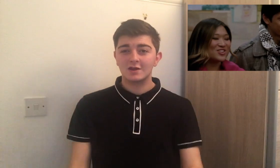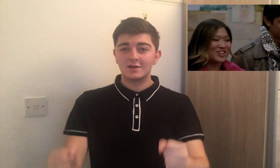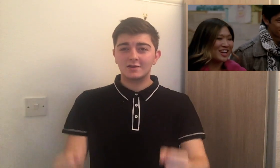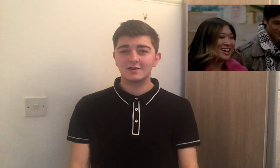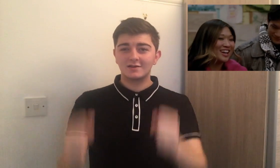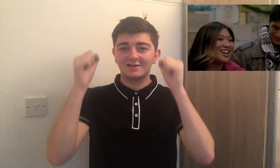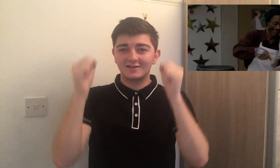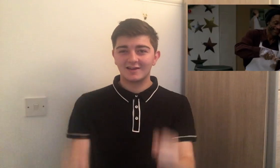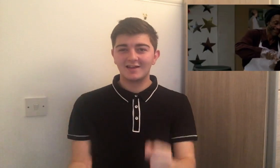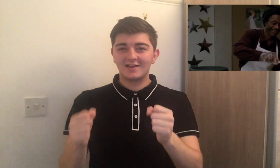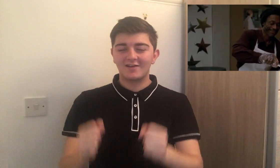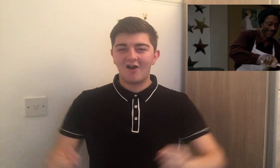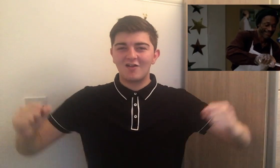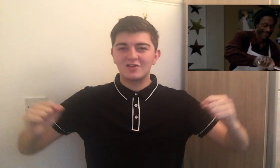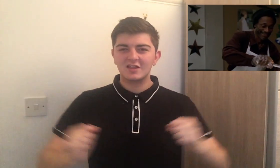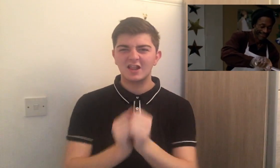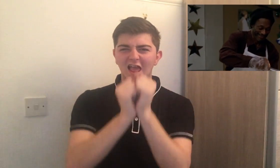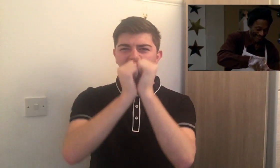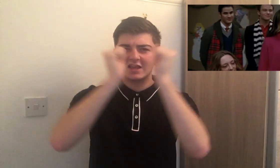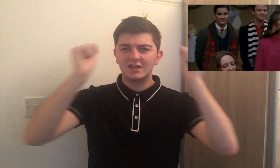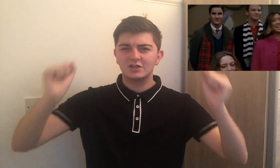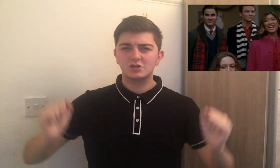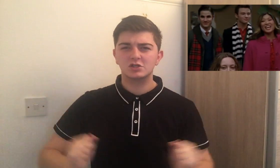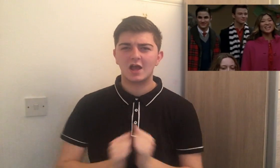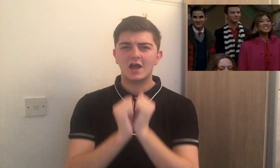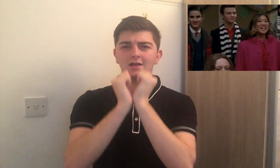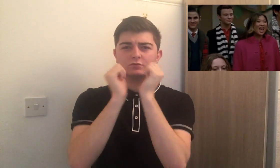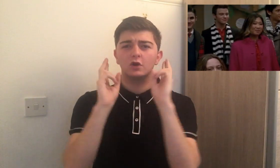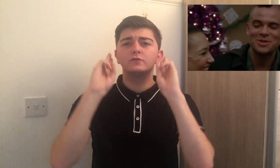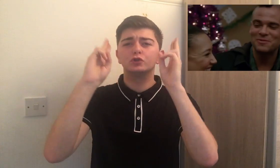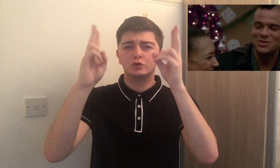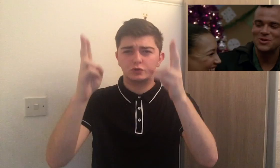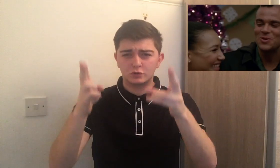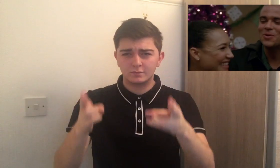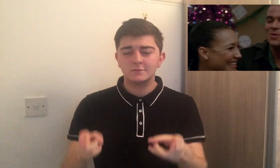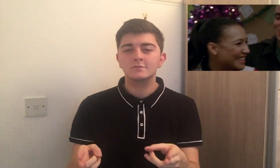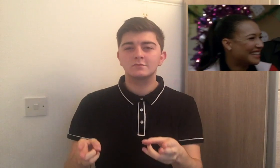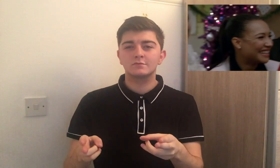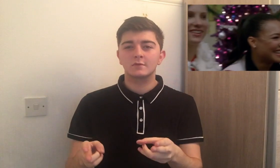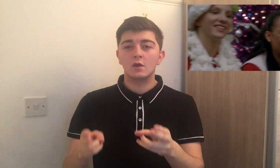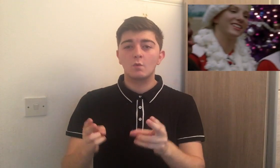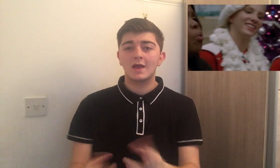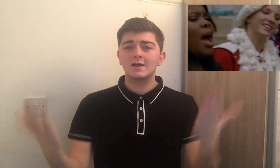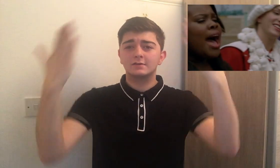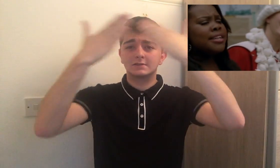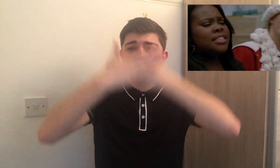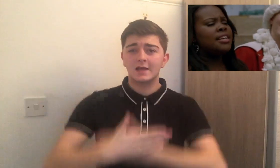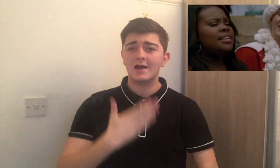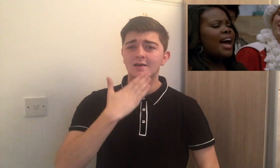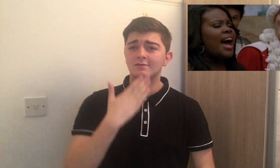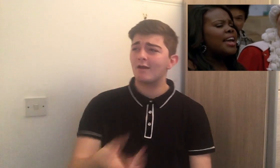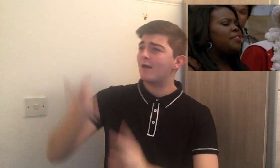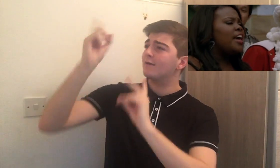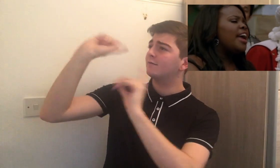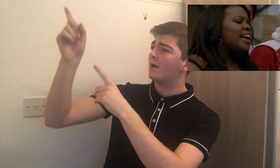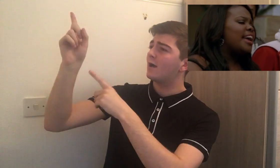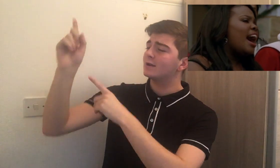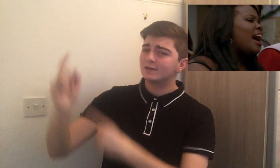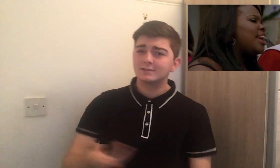ring are the clanging chimes of doom. Well, tonight, thank God